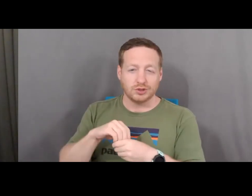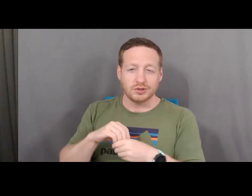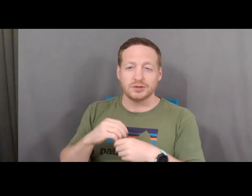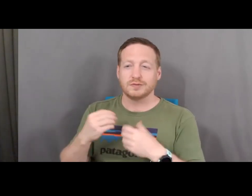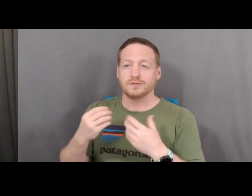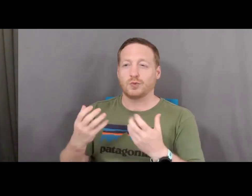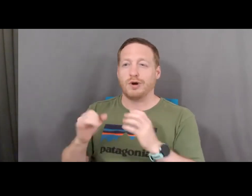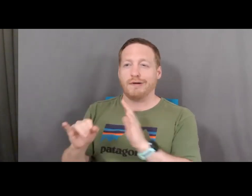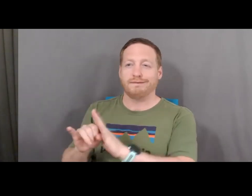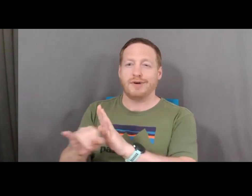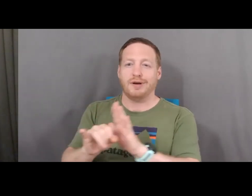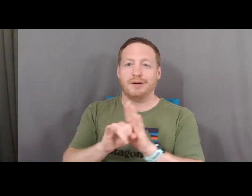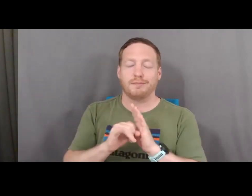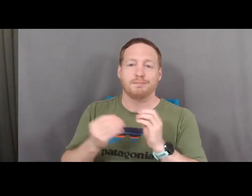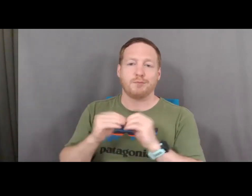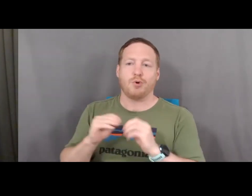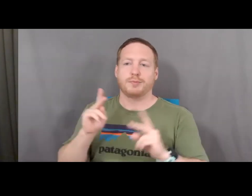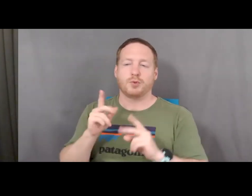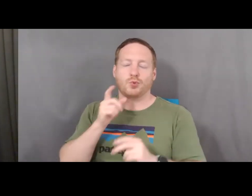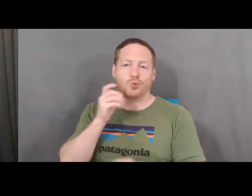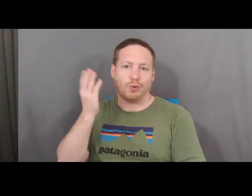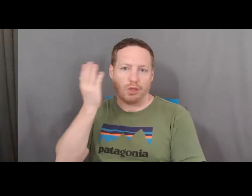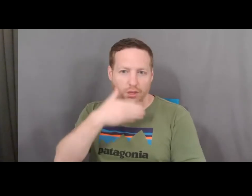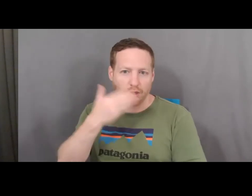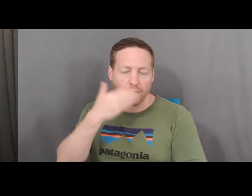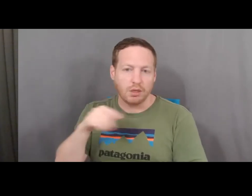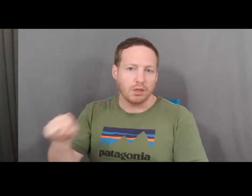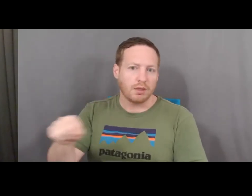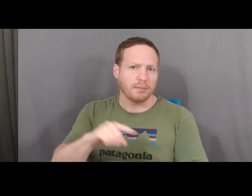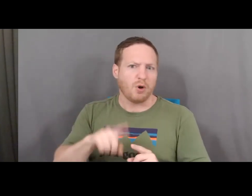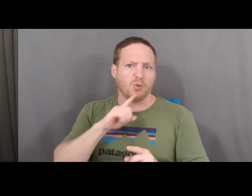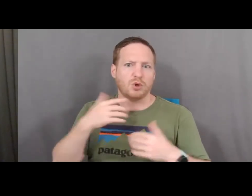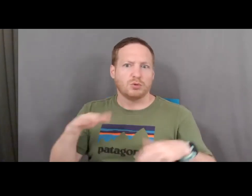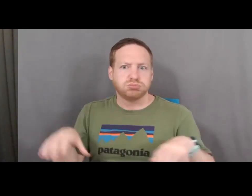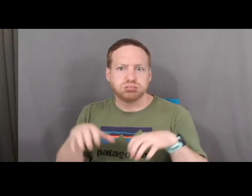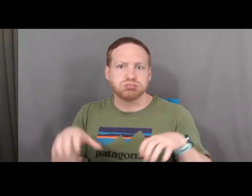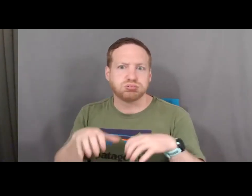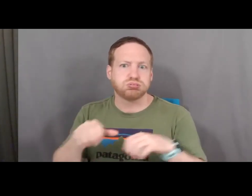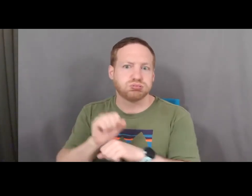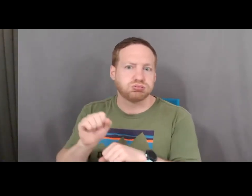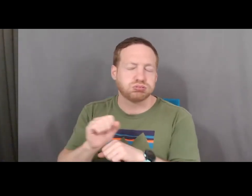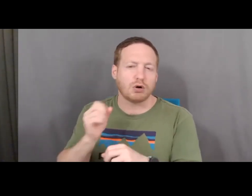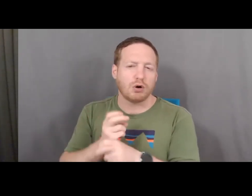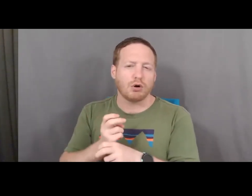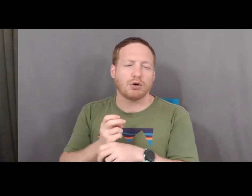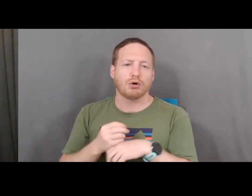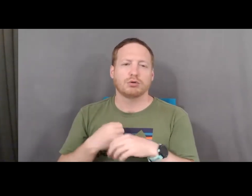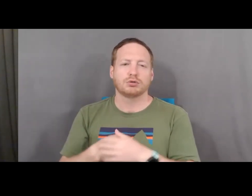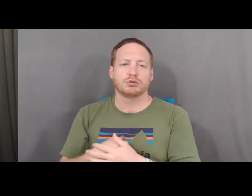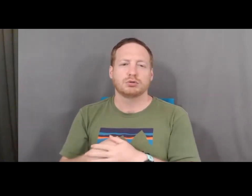we could be more inclusive and actually identify people who are very often overlooked, who are really working hard,